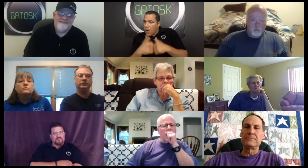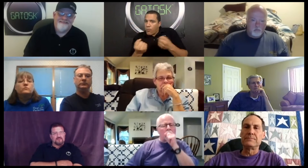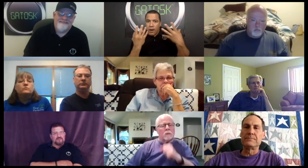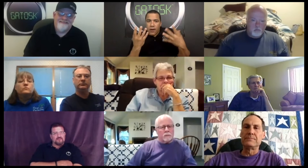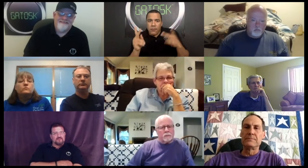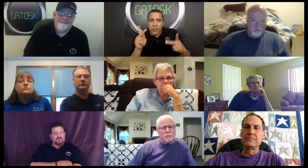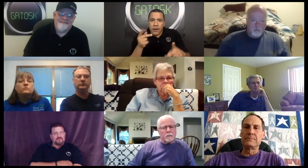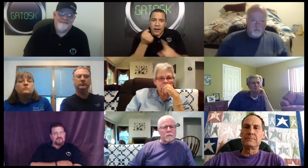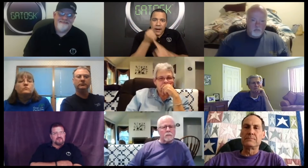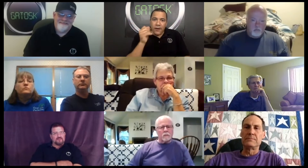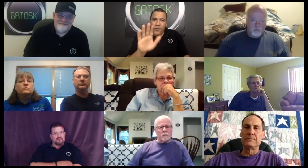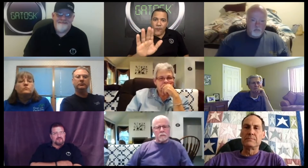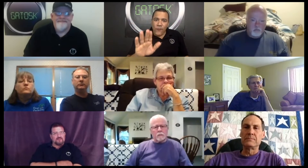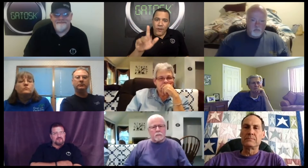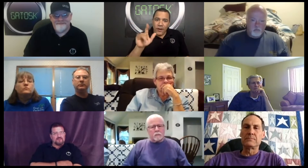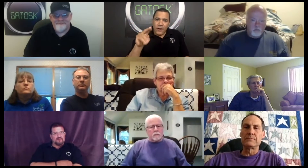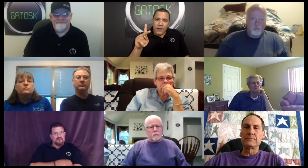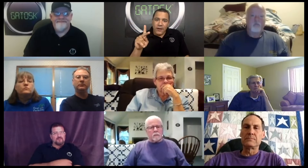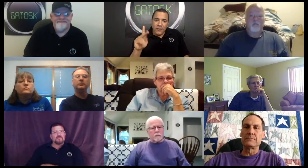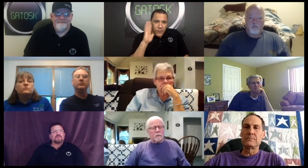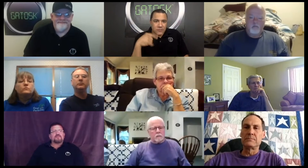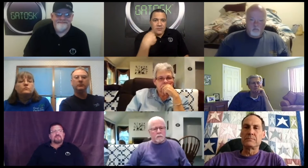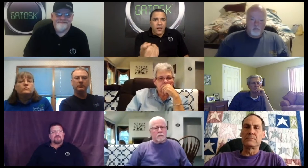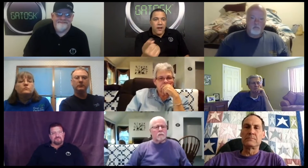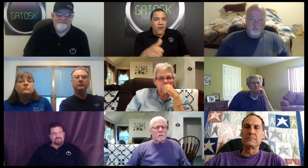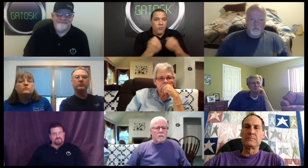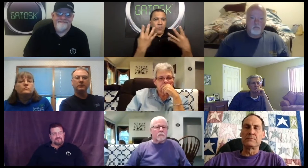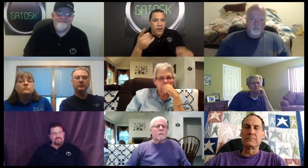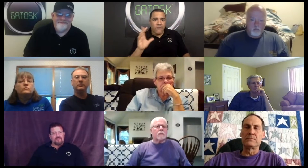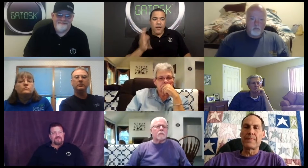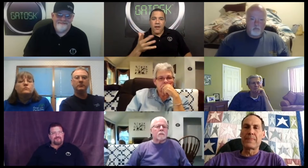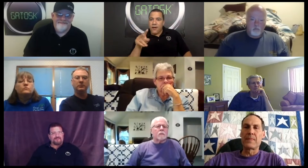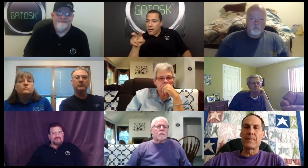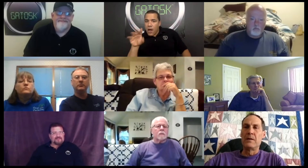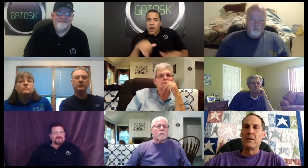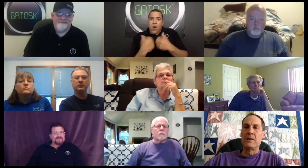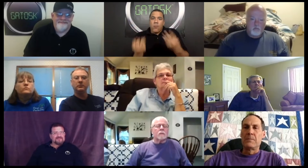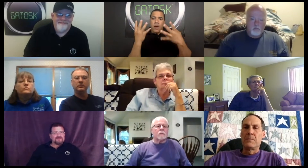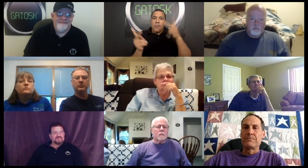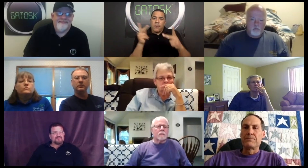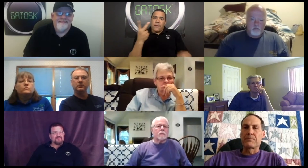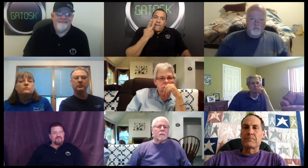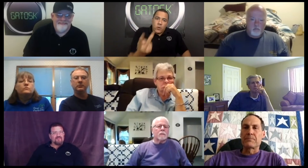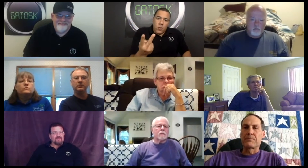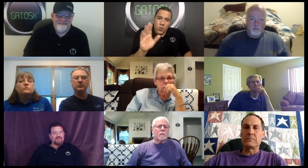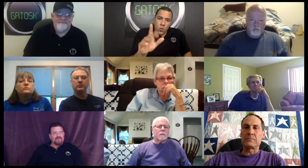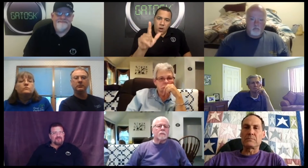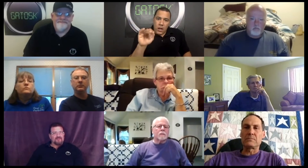you'll be able to see how many people actually hit your link. It'll tell you how many people, and then how many people viewed